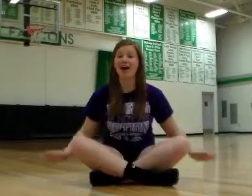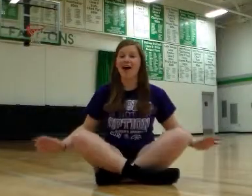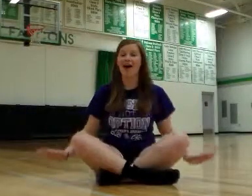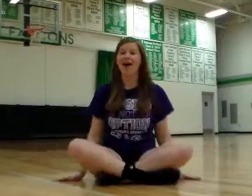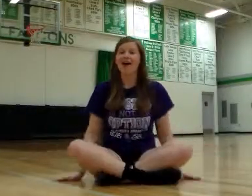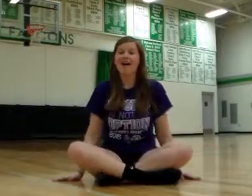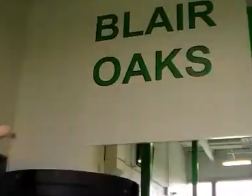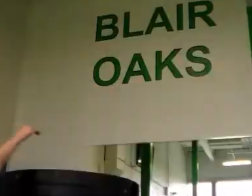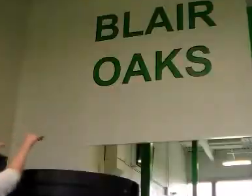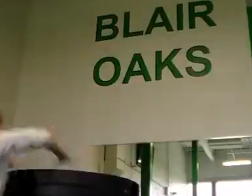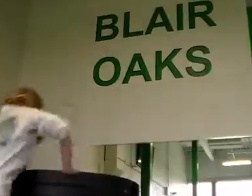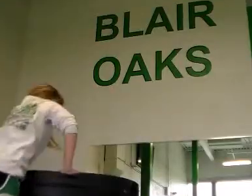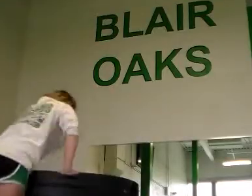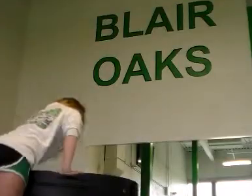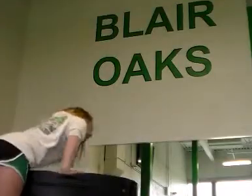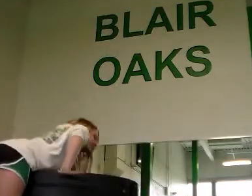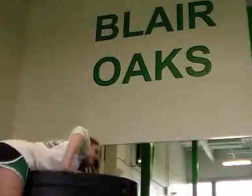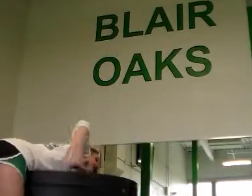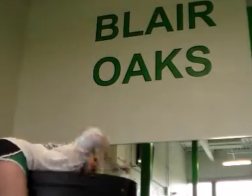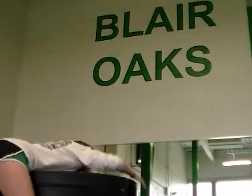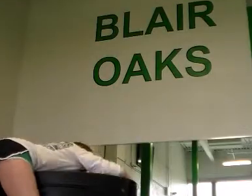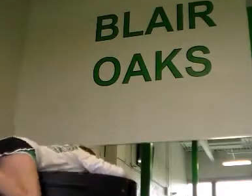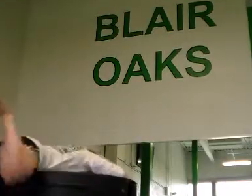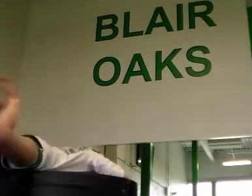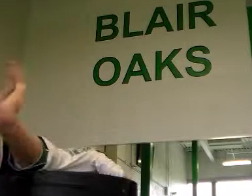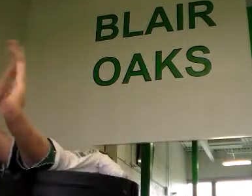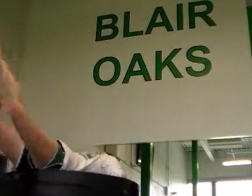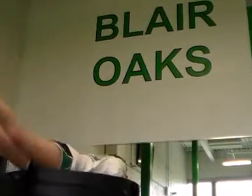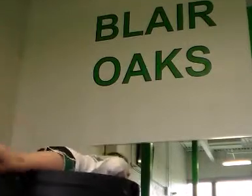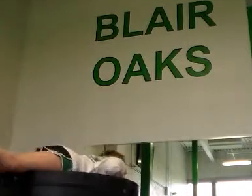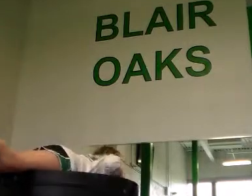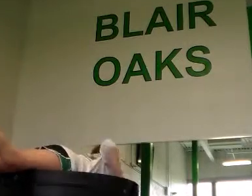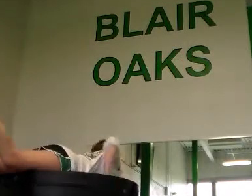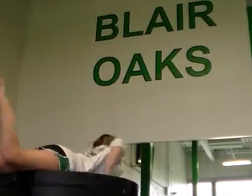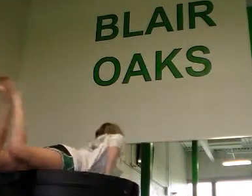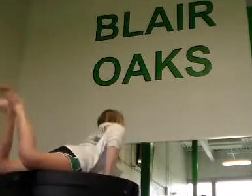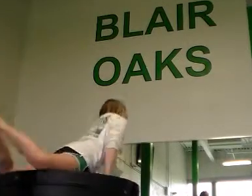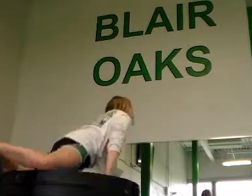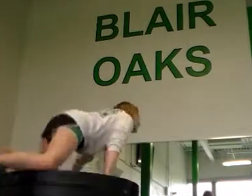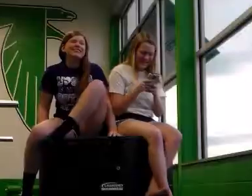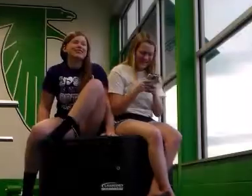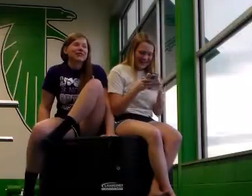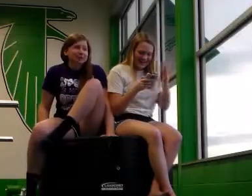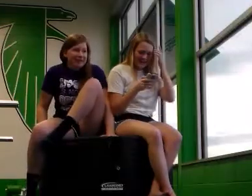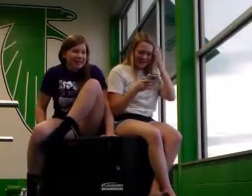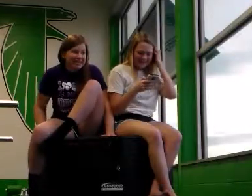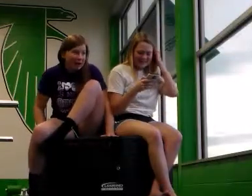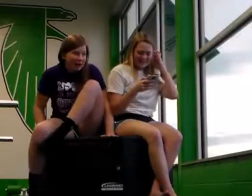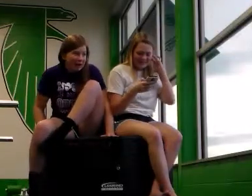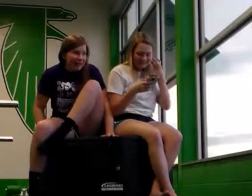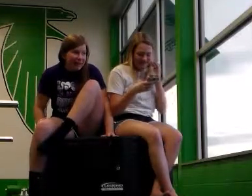Oh, it's a lie Screaming internally